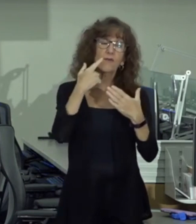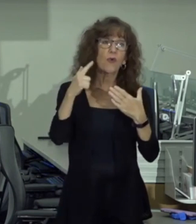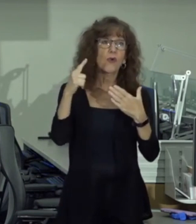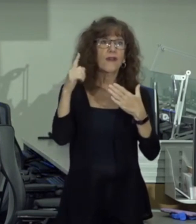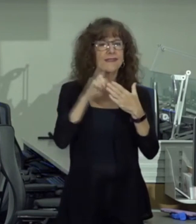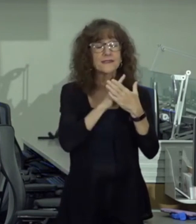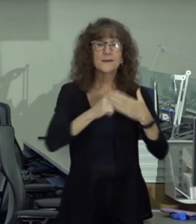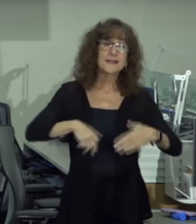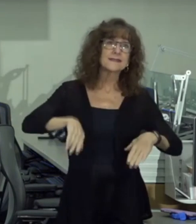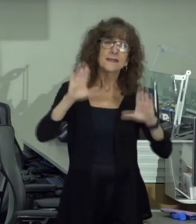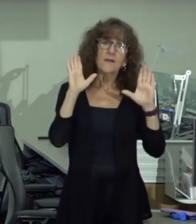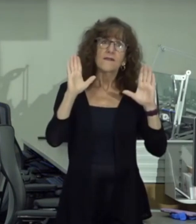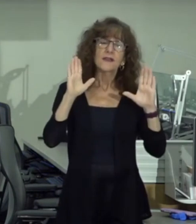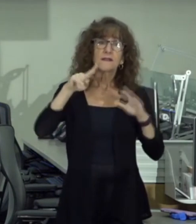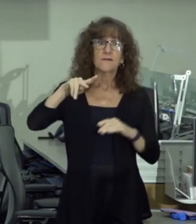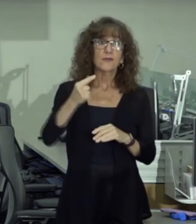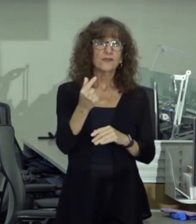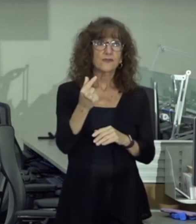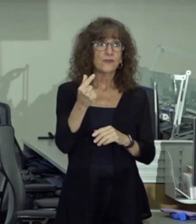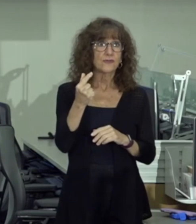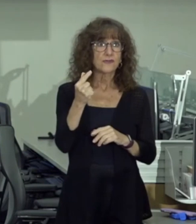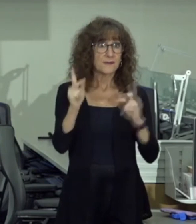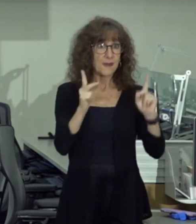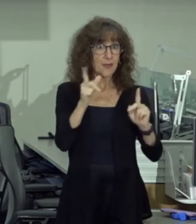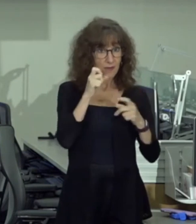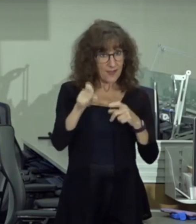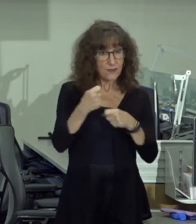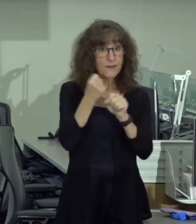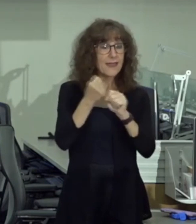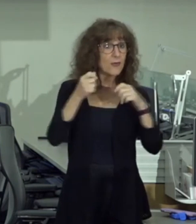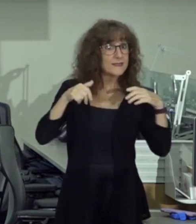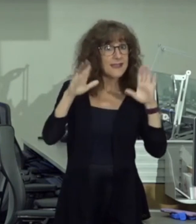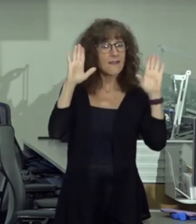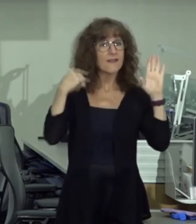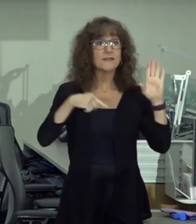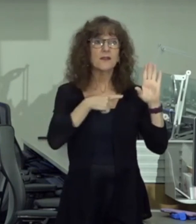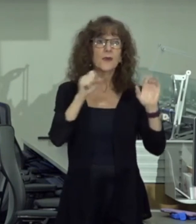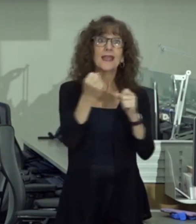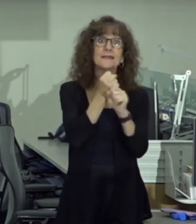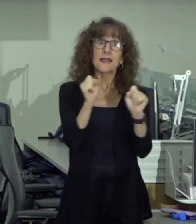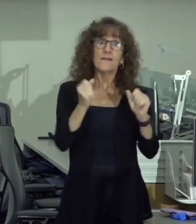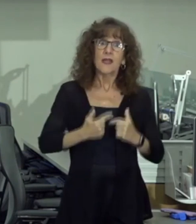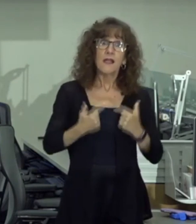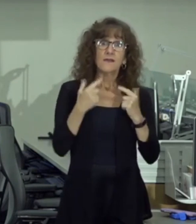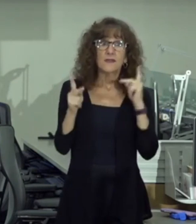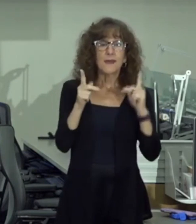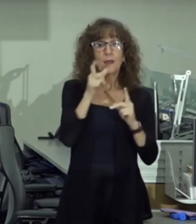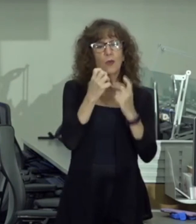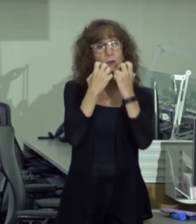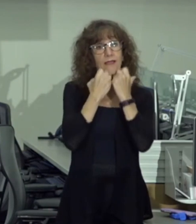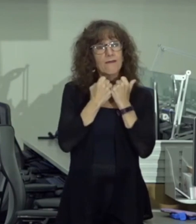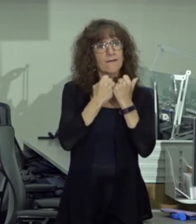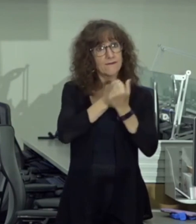and sacrifices of Prince Georgians who have had to make those sacrifices so that we could save the lives of those that we love and